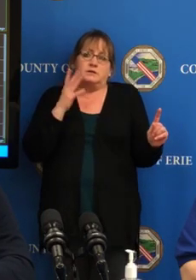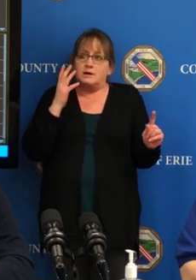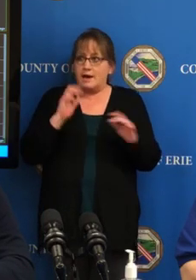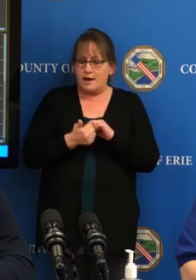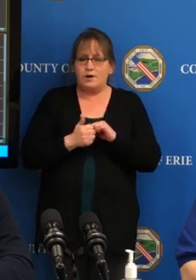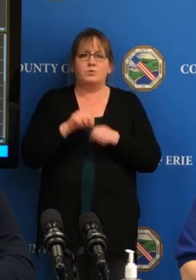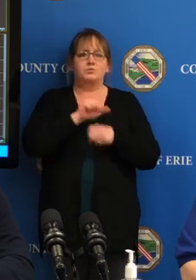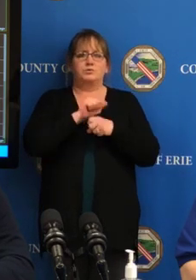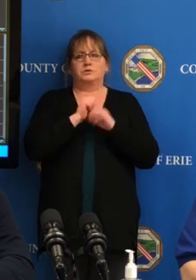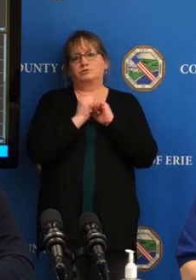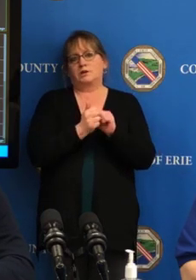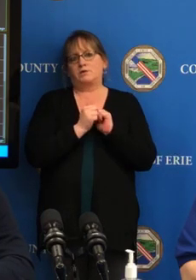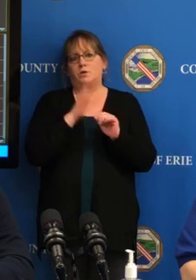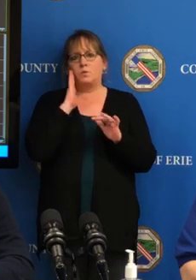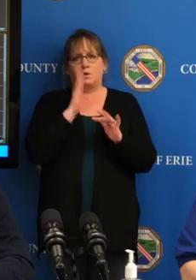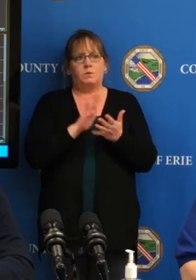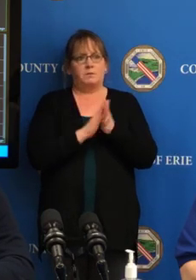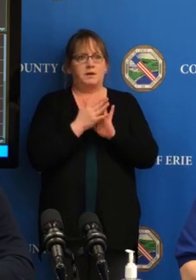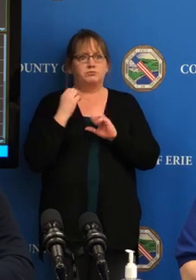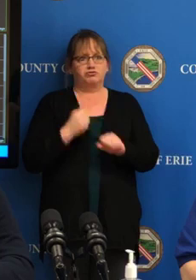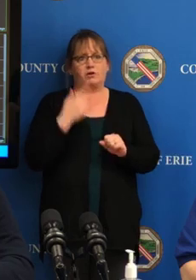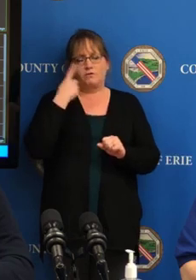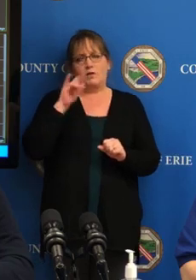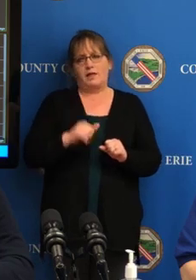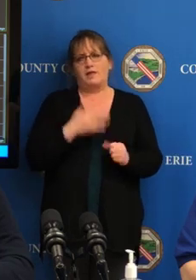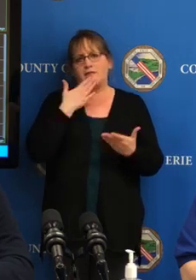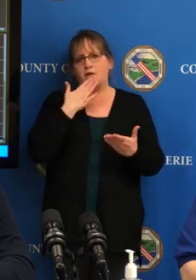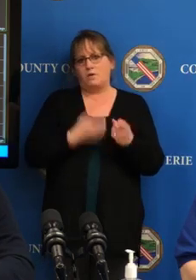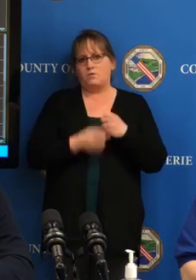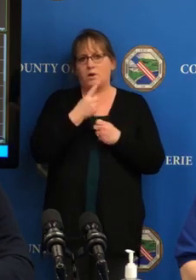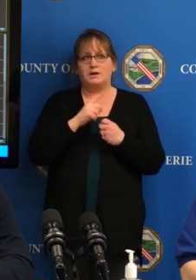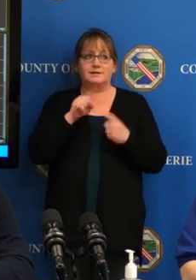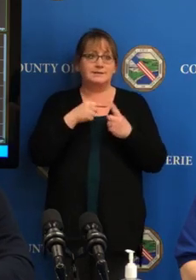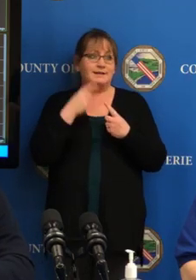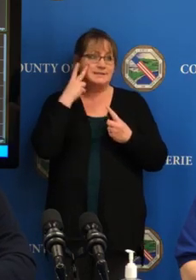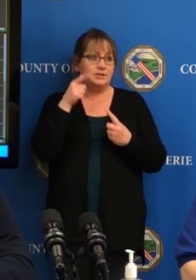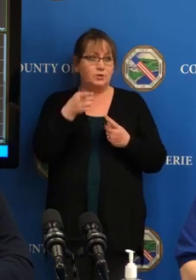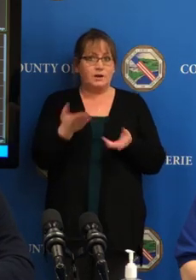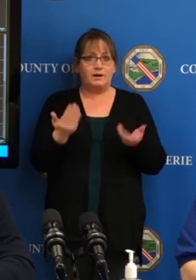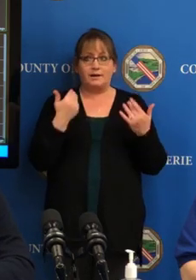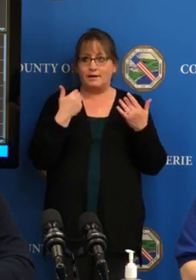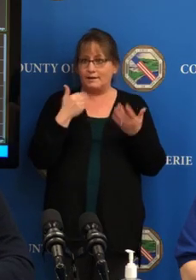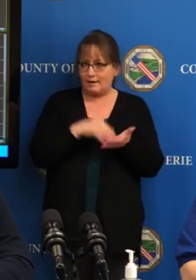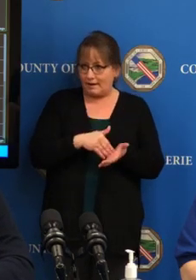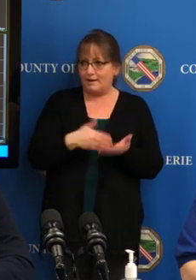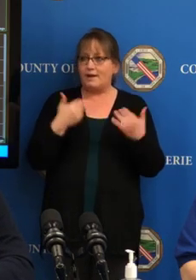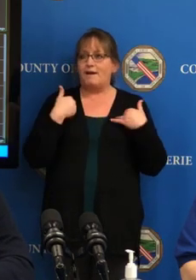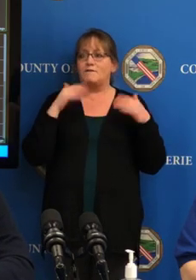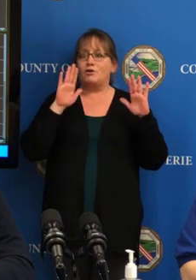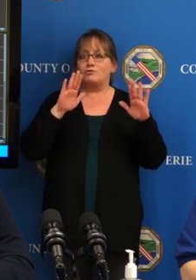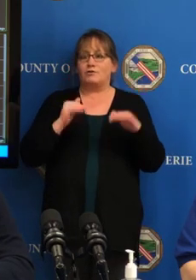working together we'll be stronger for it. Thanks, everyone. Until I see you again, have a great day, and Maybe I'll have a